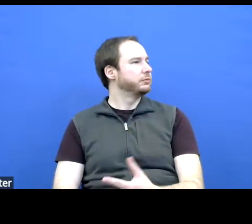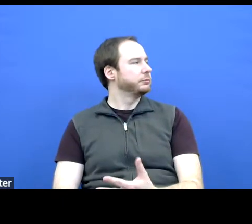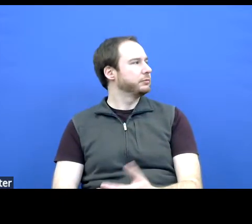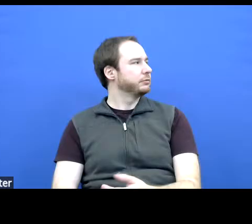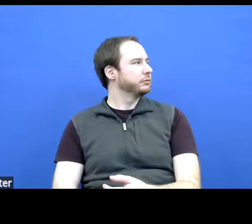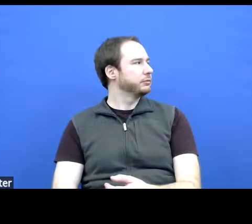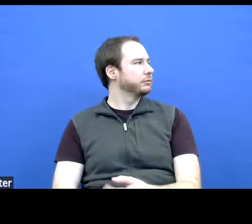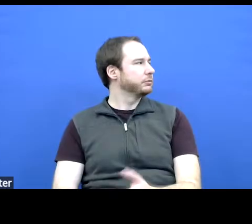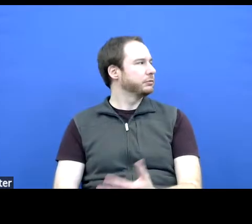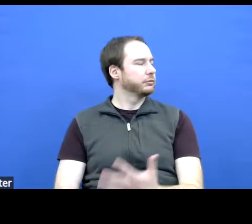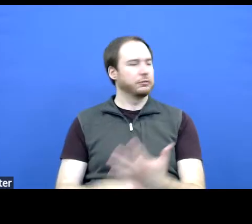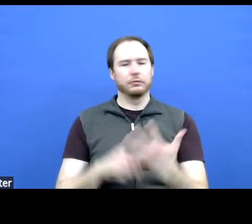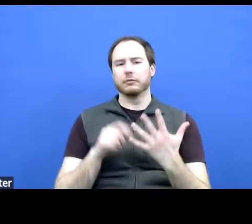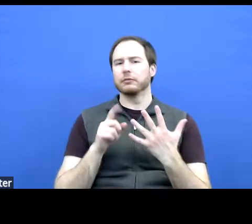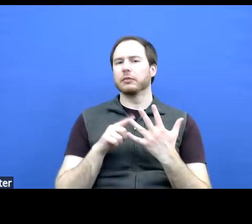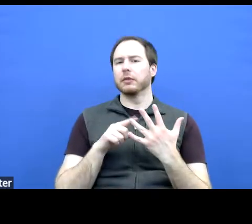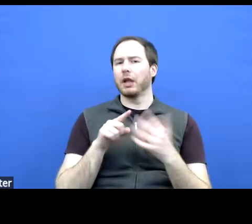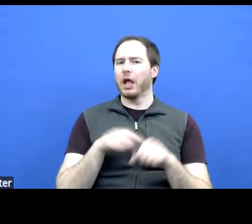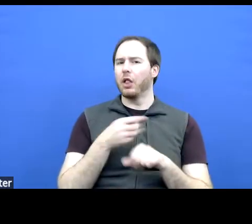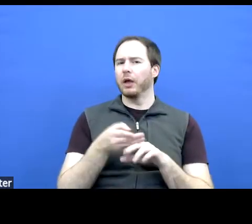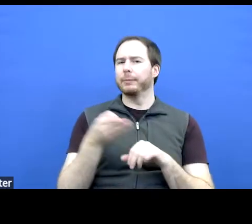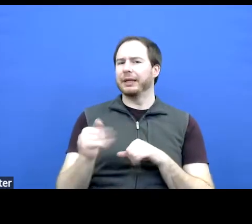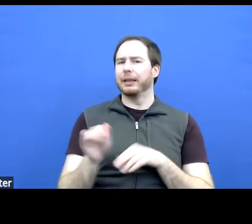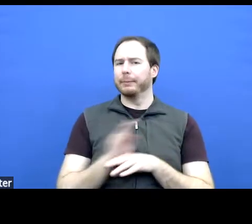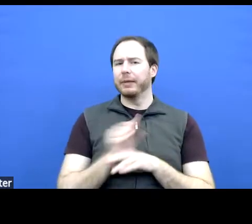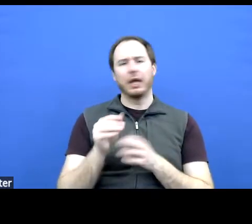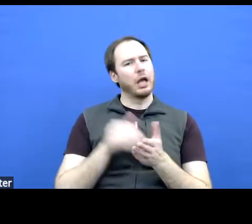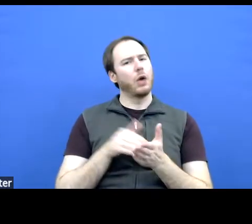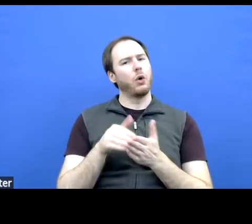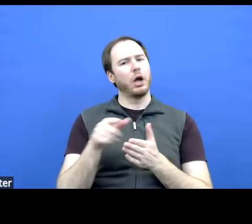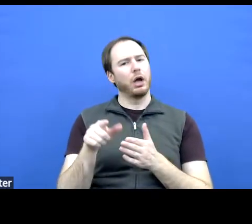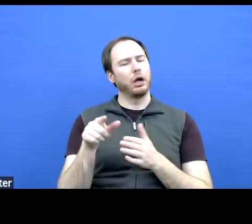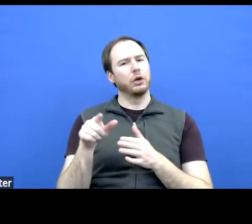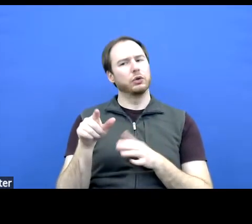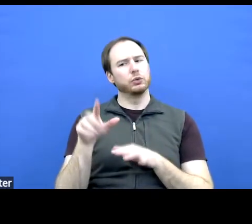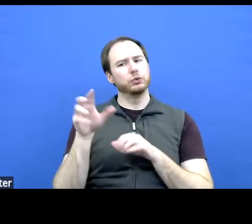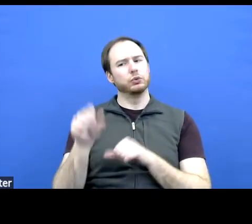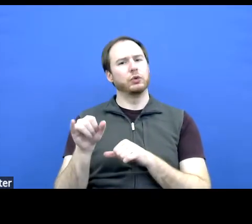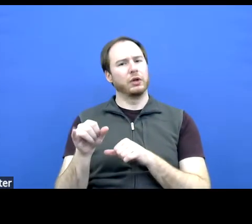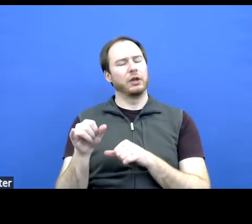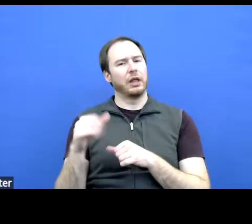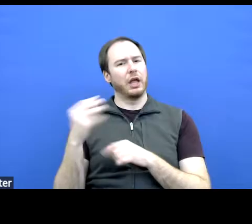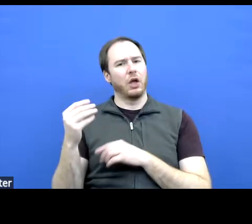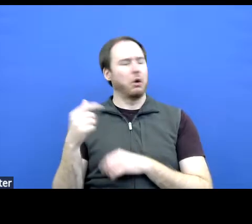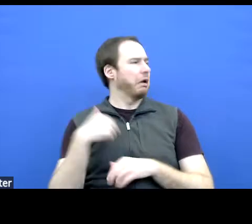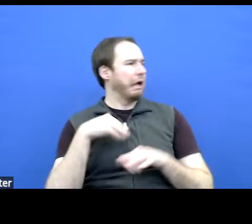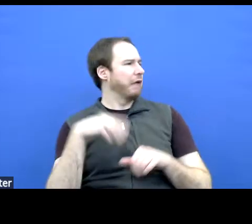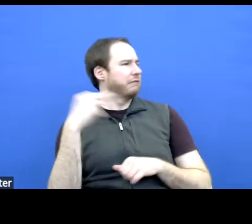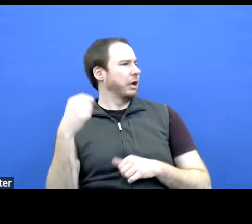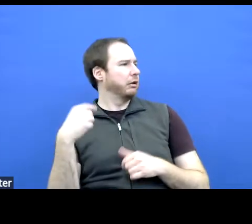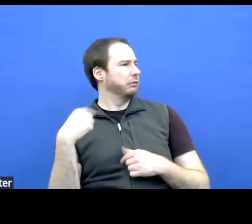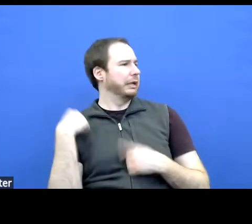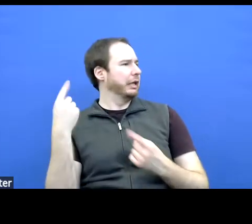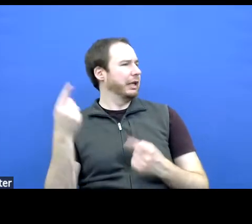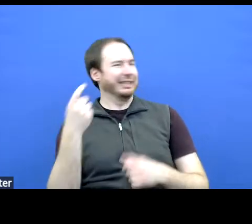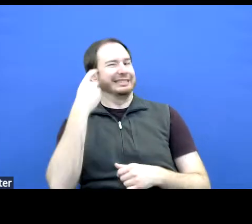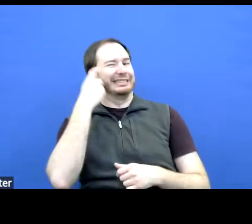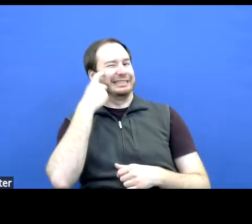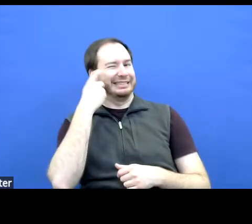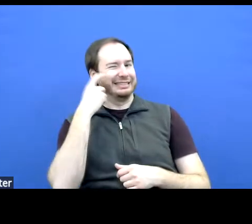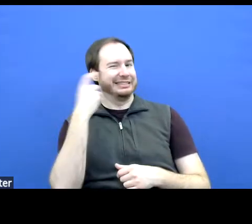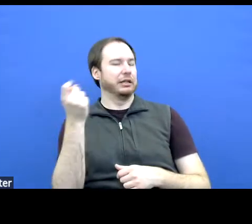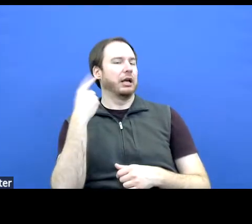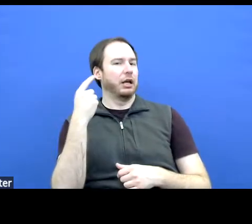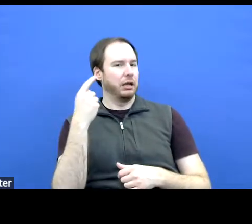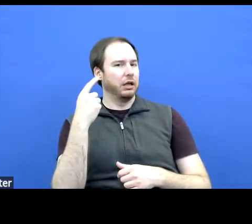How long have you been in this space and how often have you been using it prior to this? I haven't used it yet. They just started